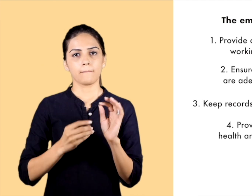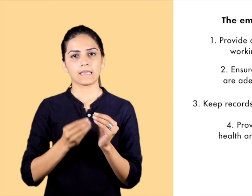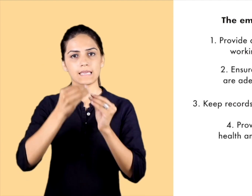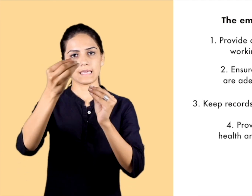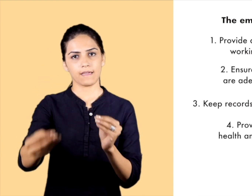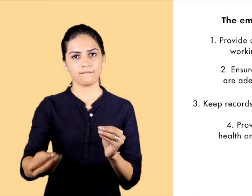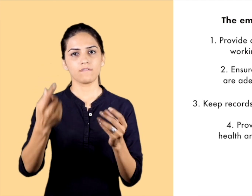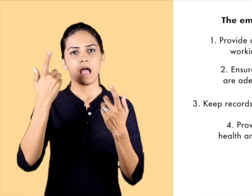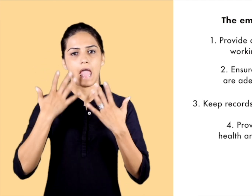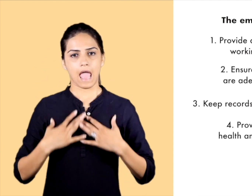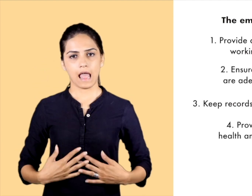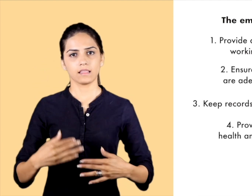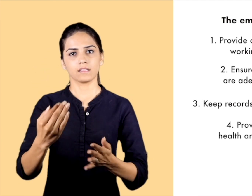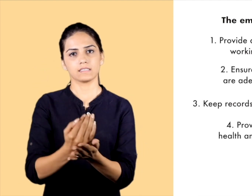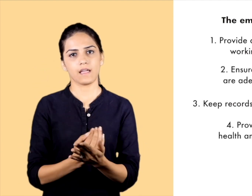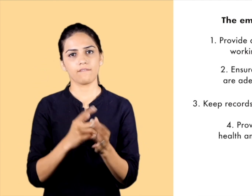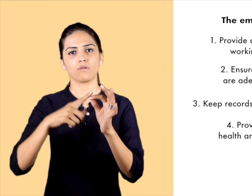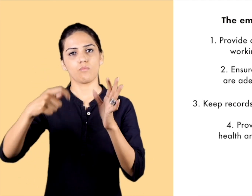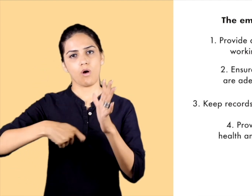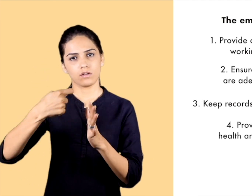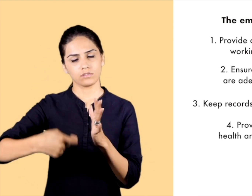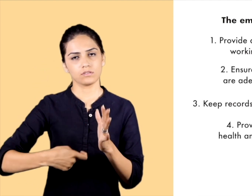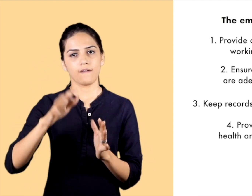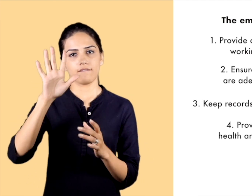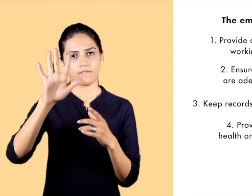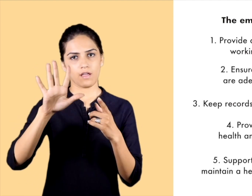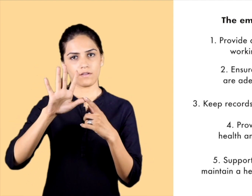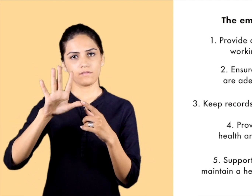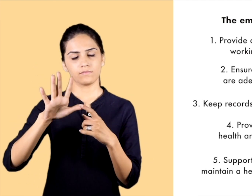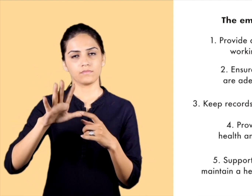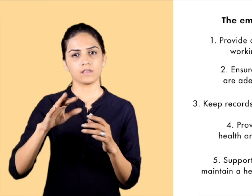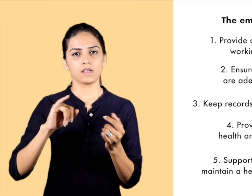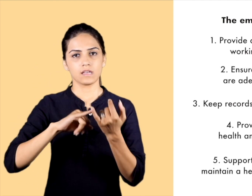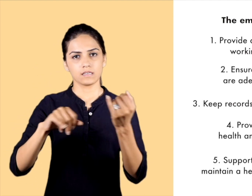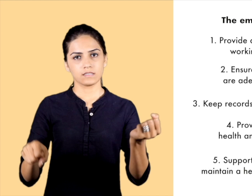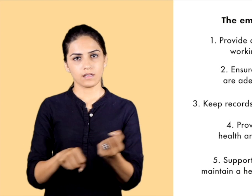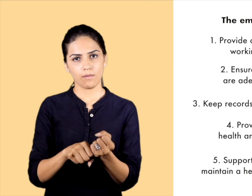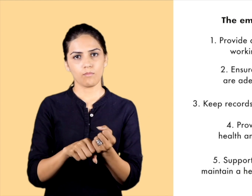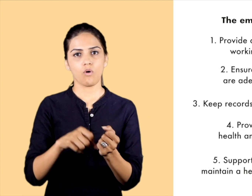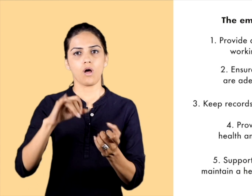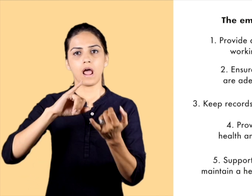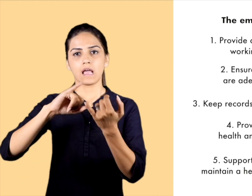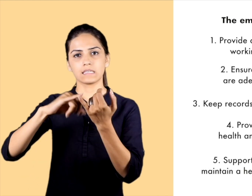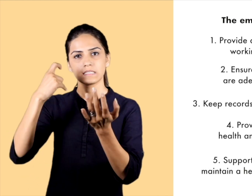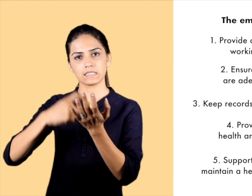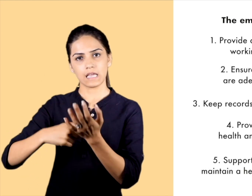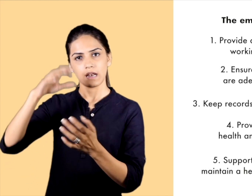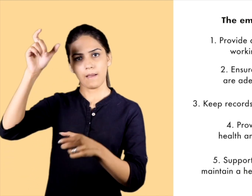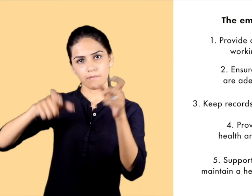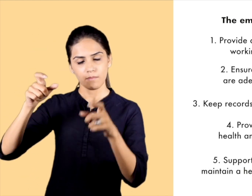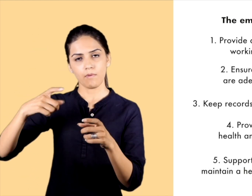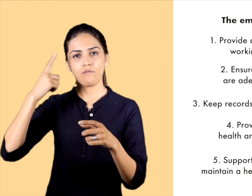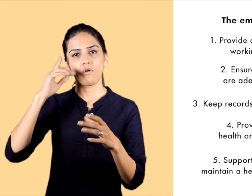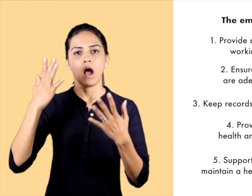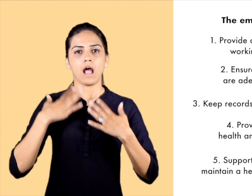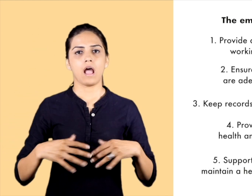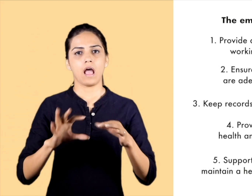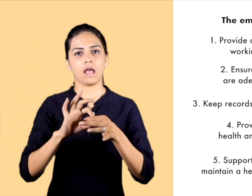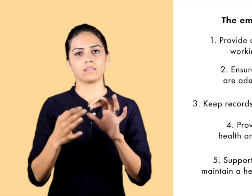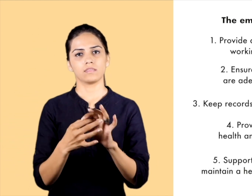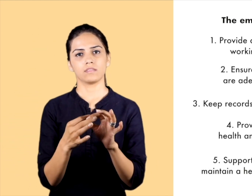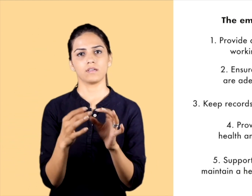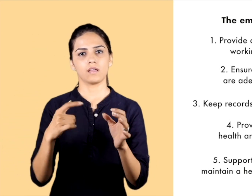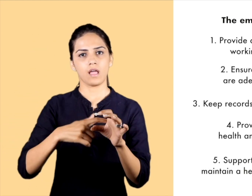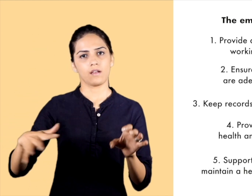4, provide a written health and safety policy. Number 5, support supervisors to maintain a healthy environment.